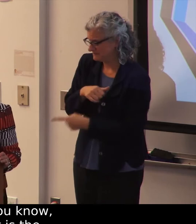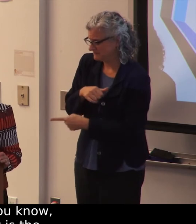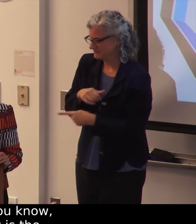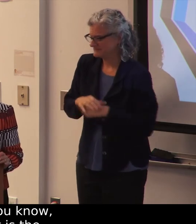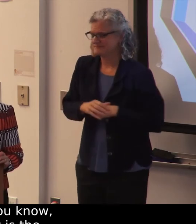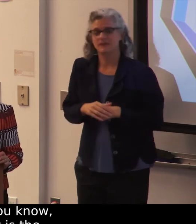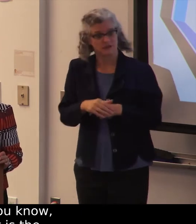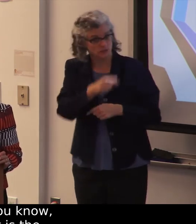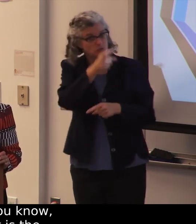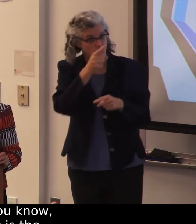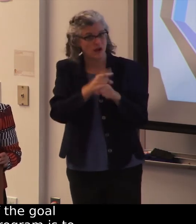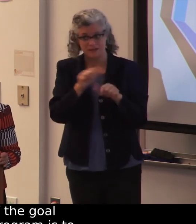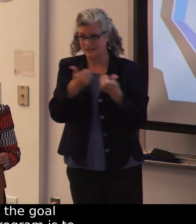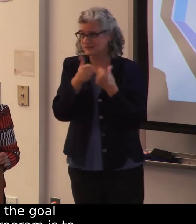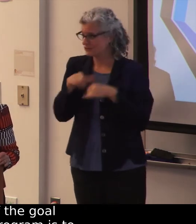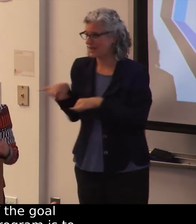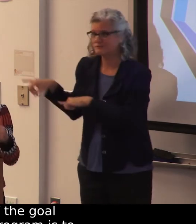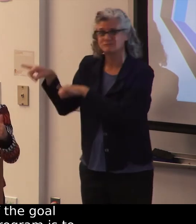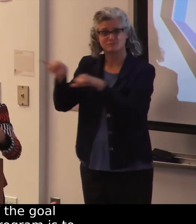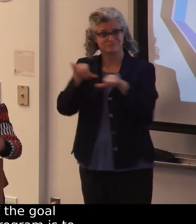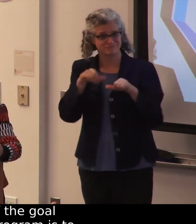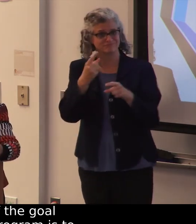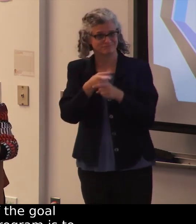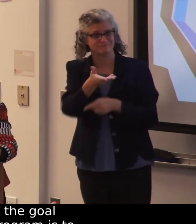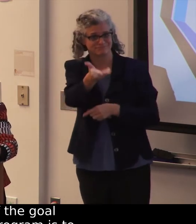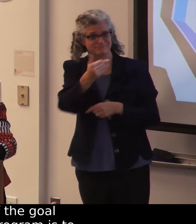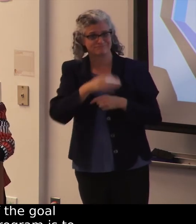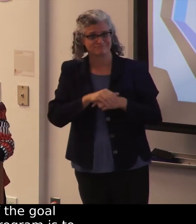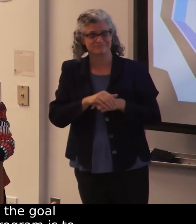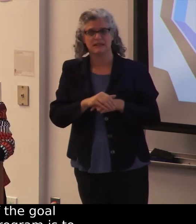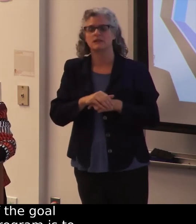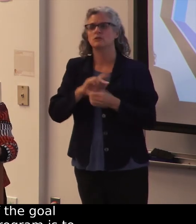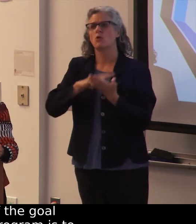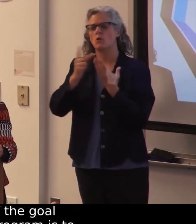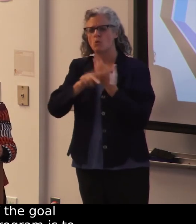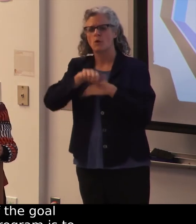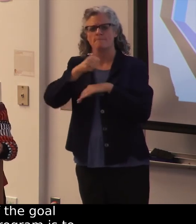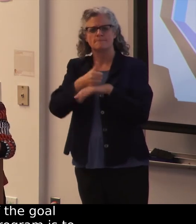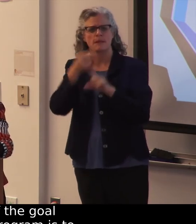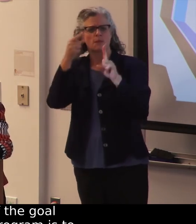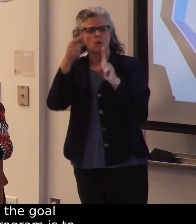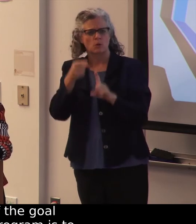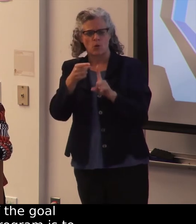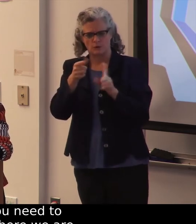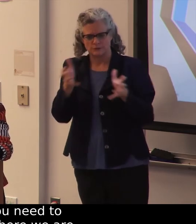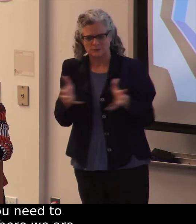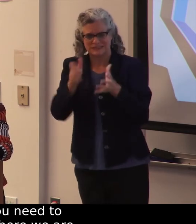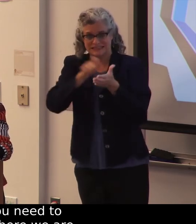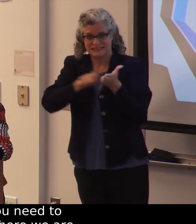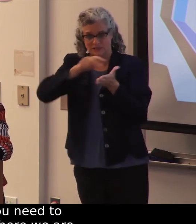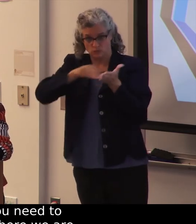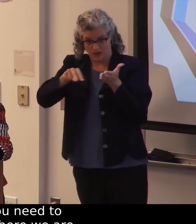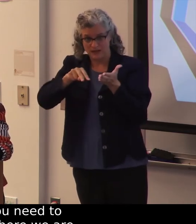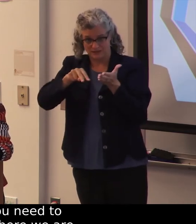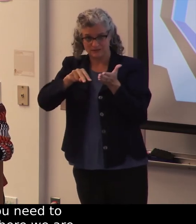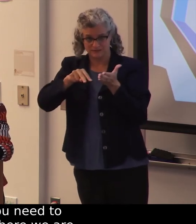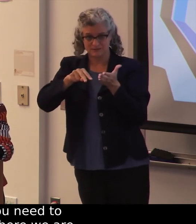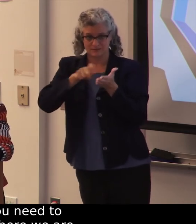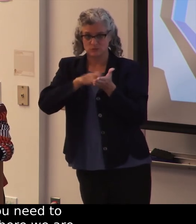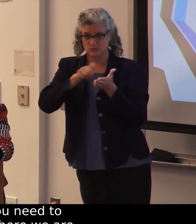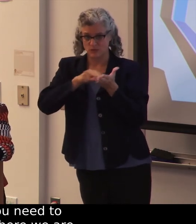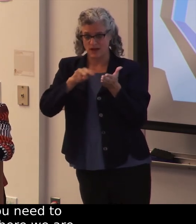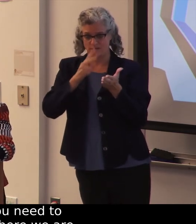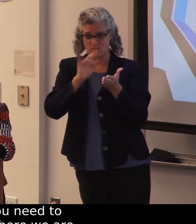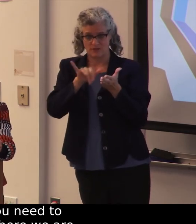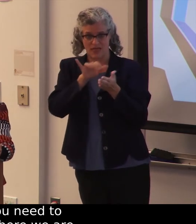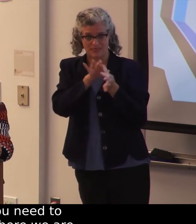That is the big challenge, right? That if we believe that if the goal of your program is to develop literacy, okay, in students, right,